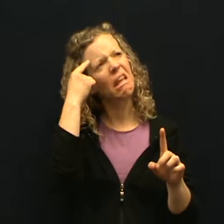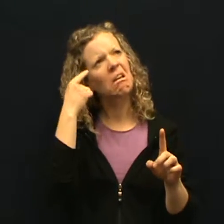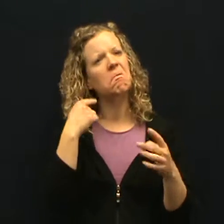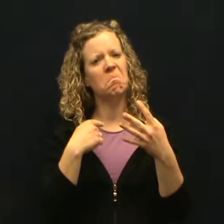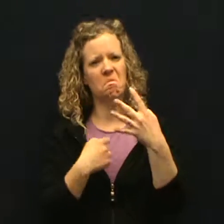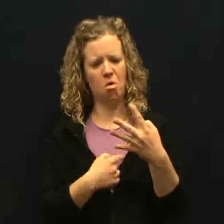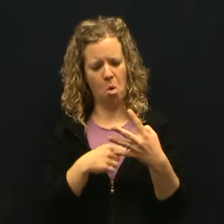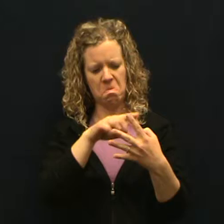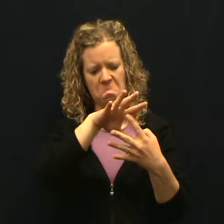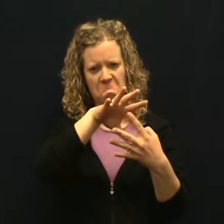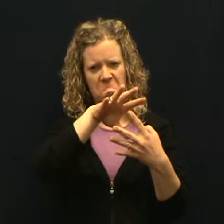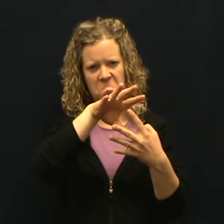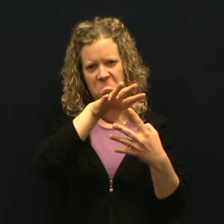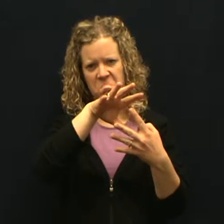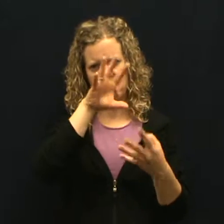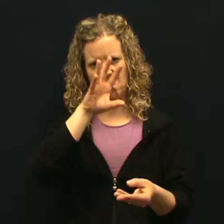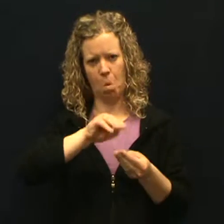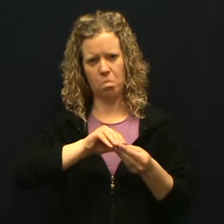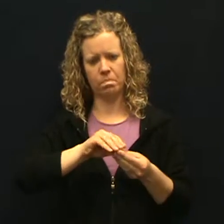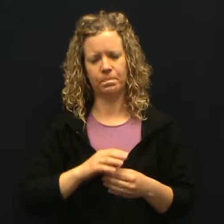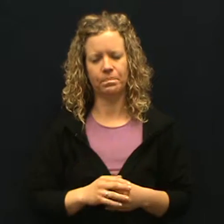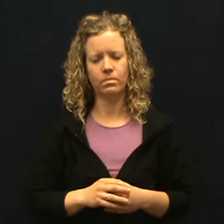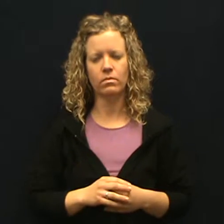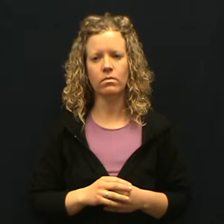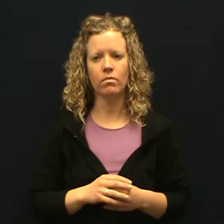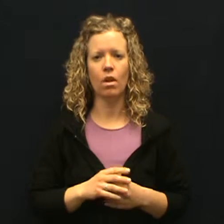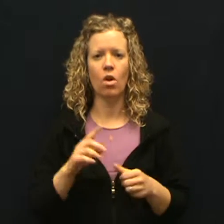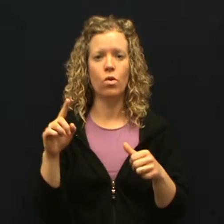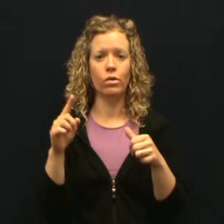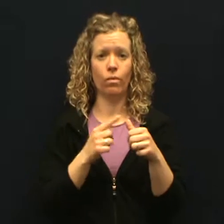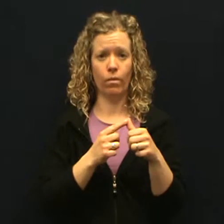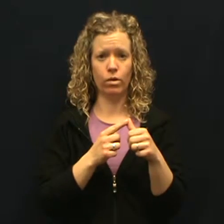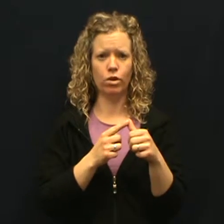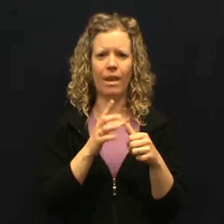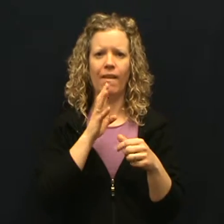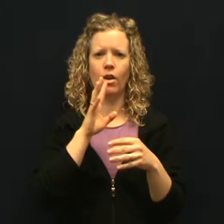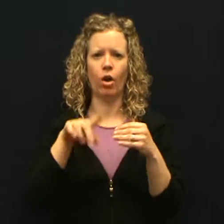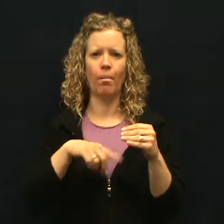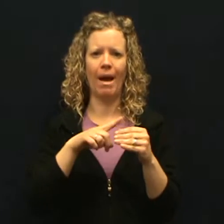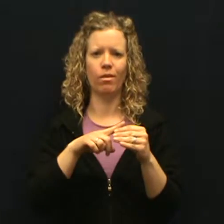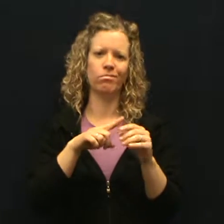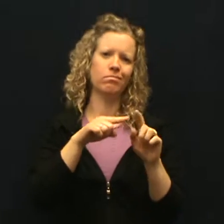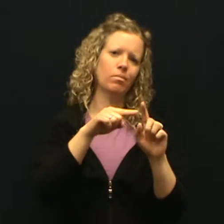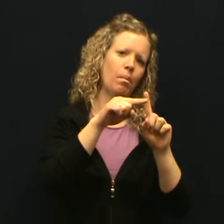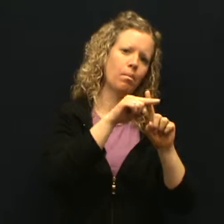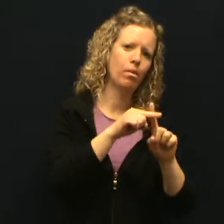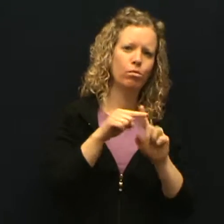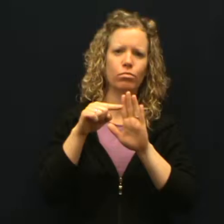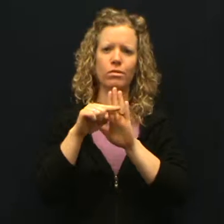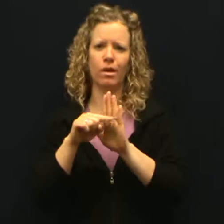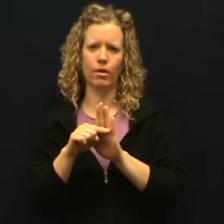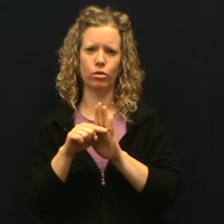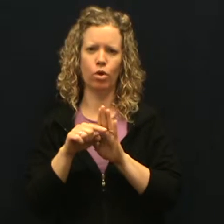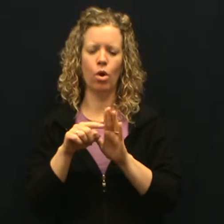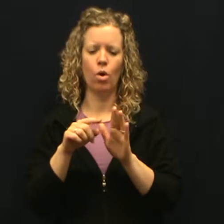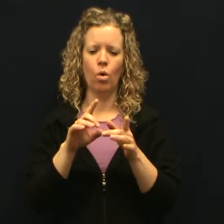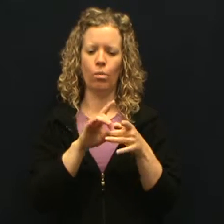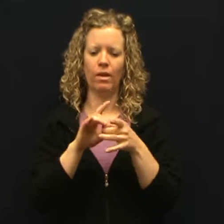that we'll look at. So let's talk about the trade-offs for extending credit. So the only